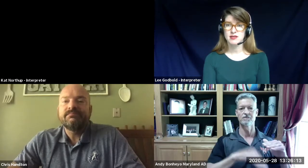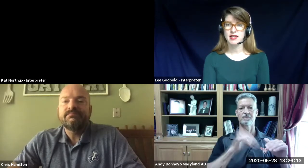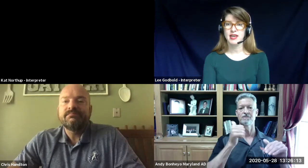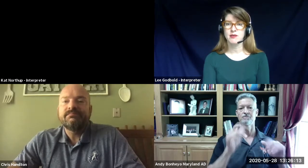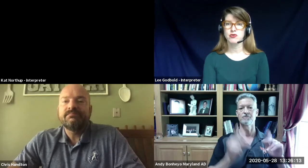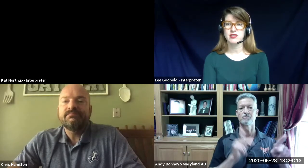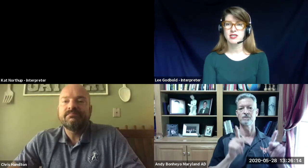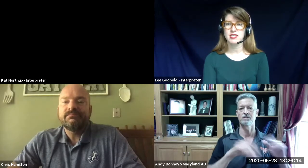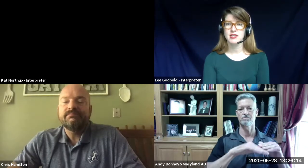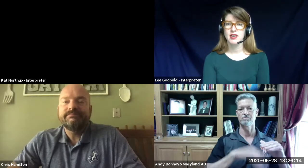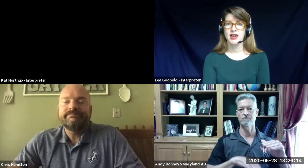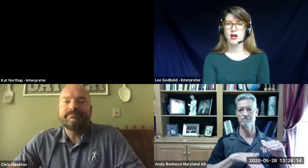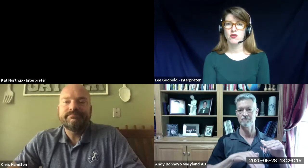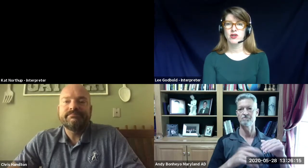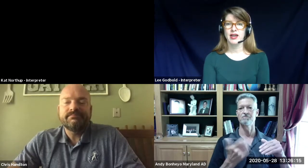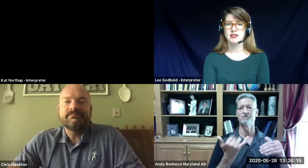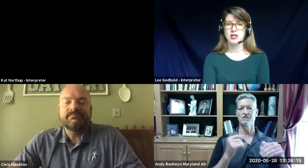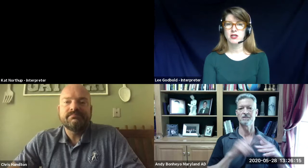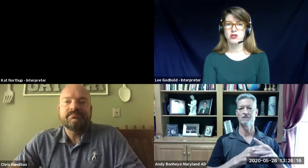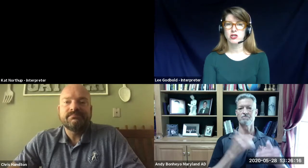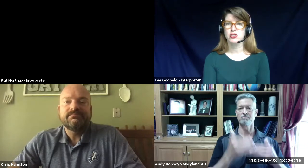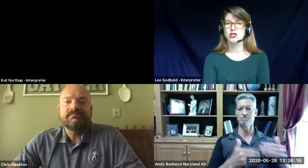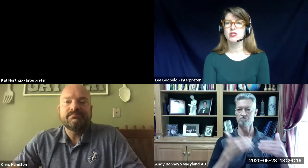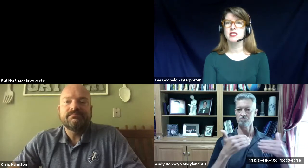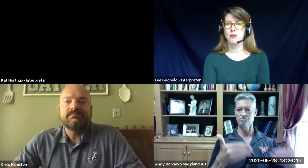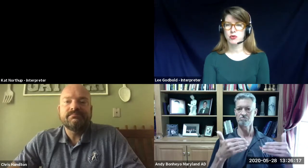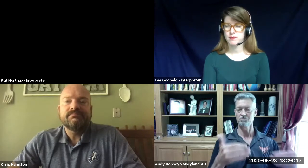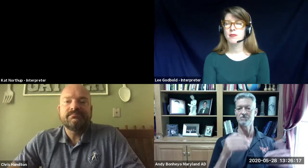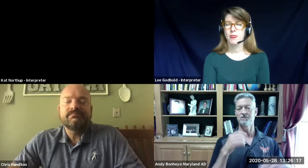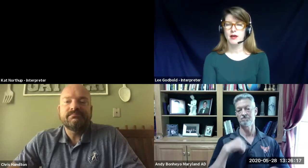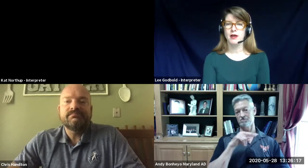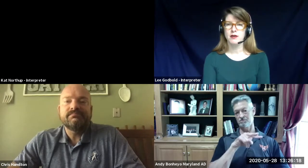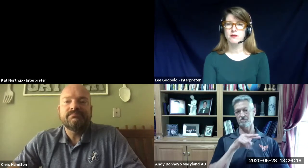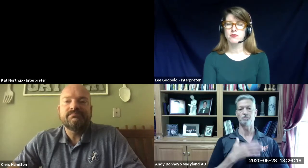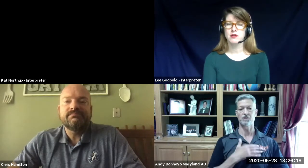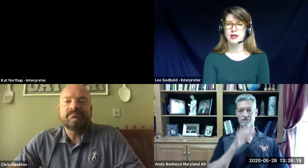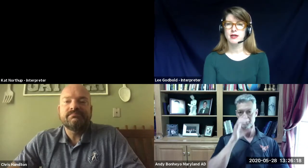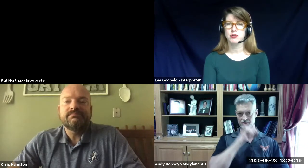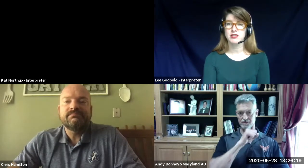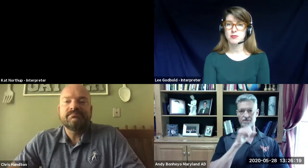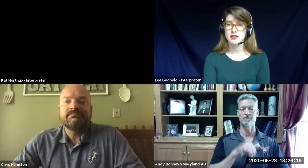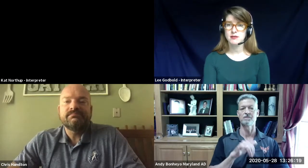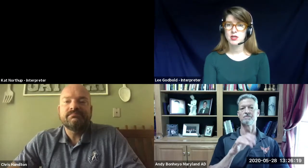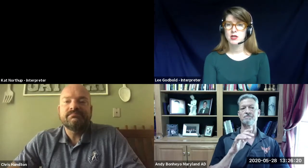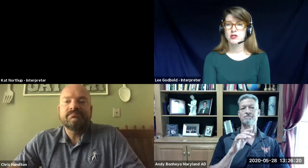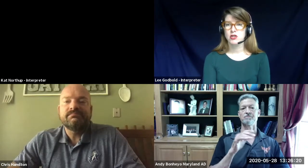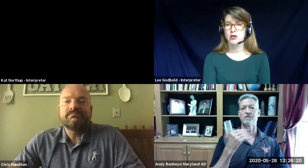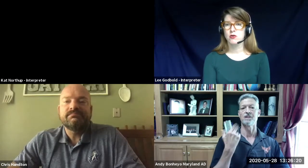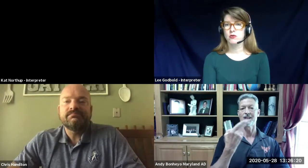They can proceed. However, it has to be under a certain number of participants. So